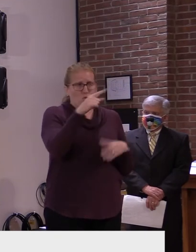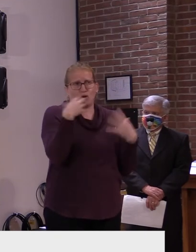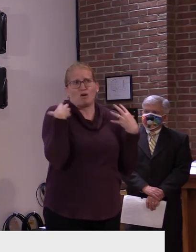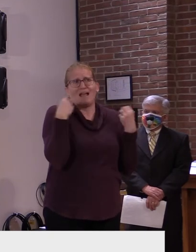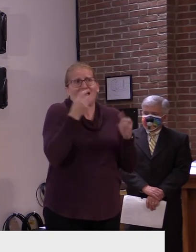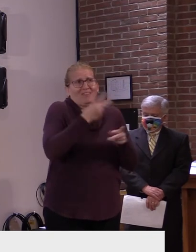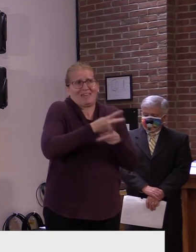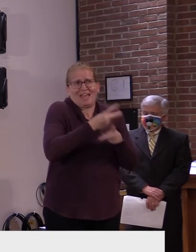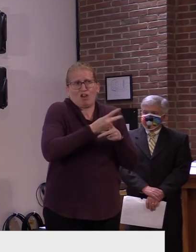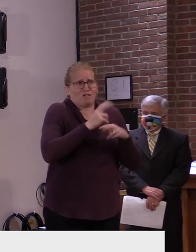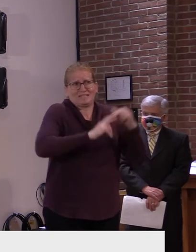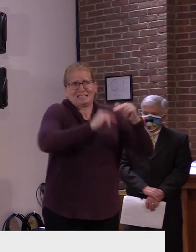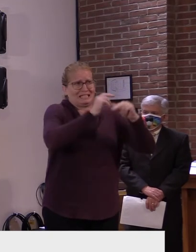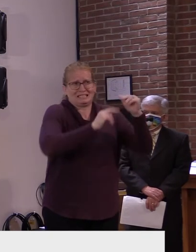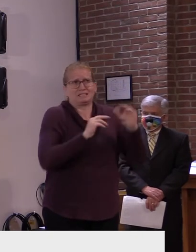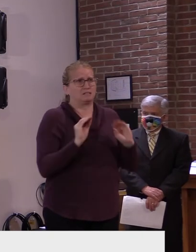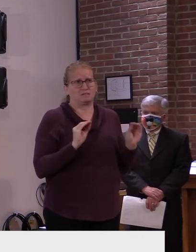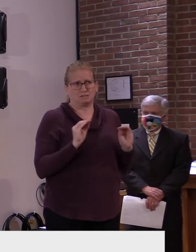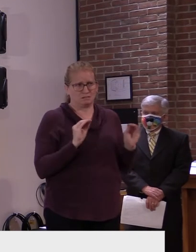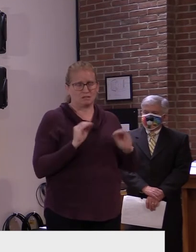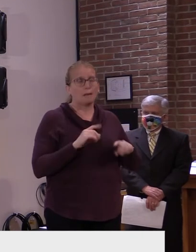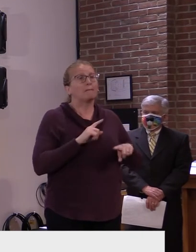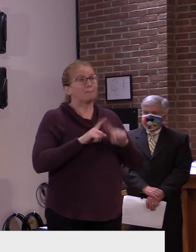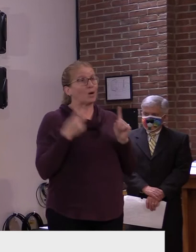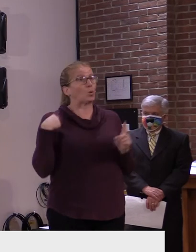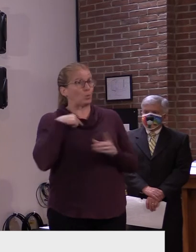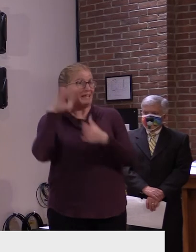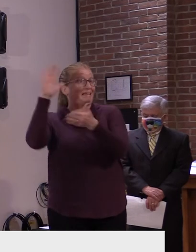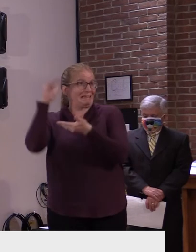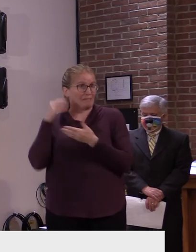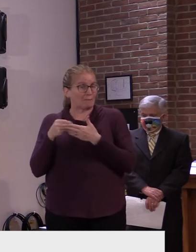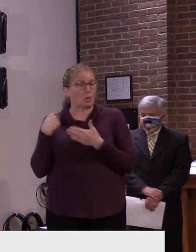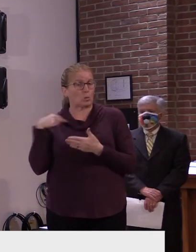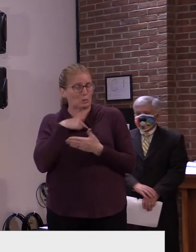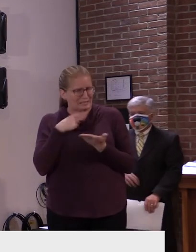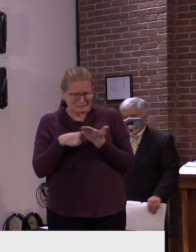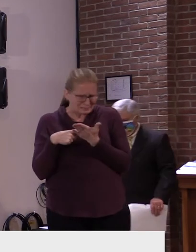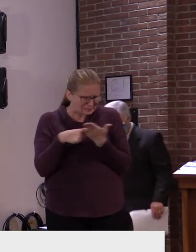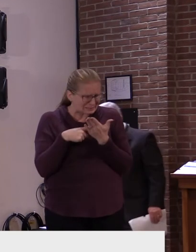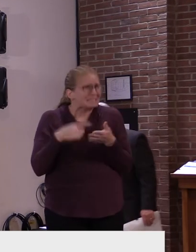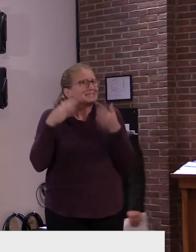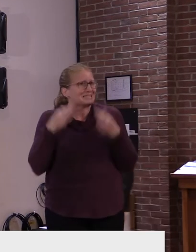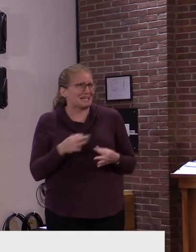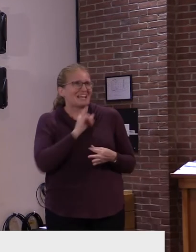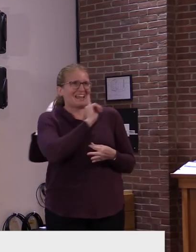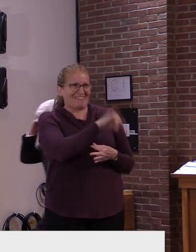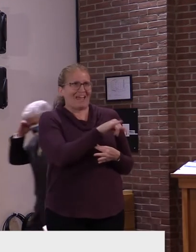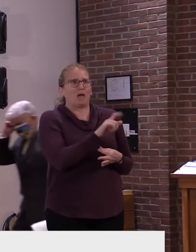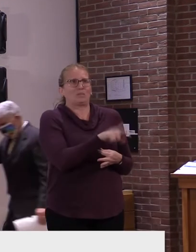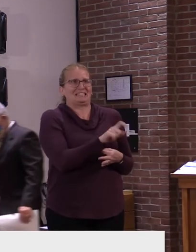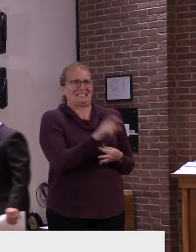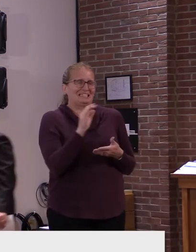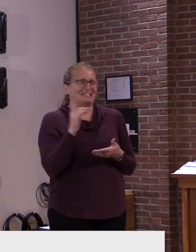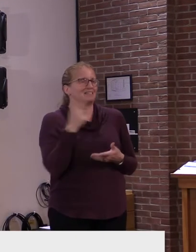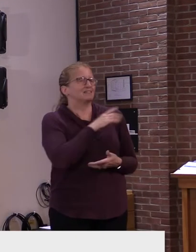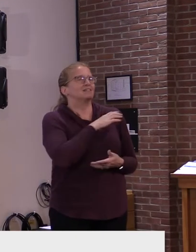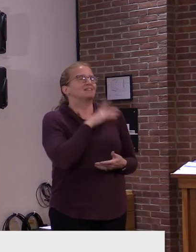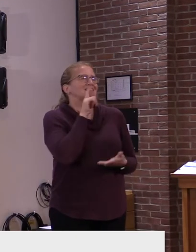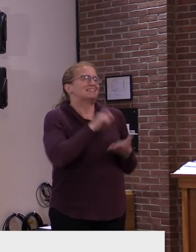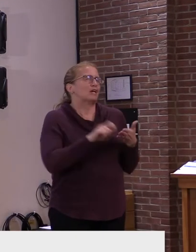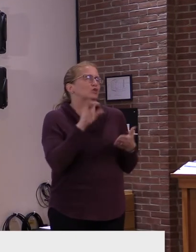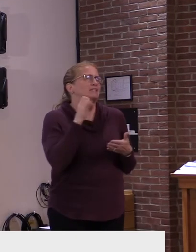facilities but we had determined that that was the need i'll let secretary smith describe what we